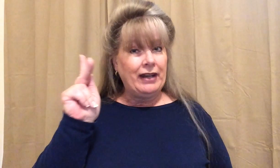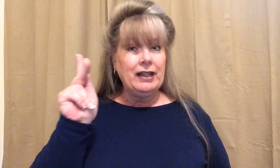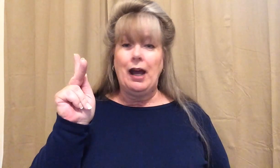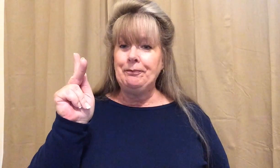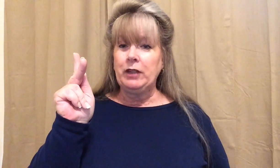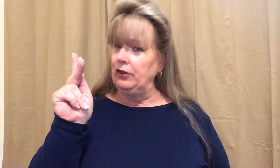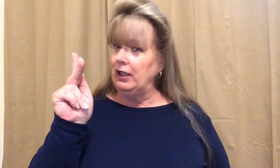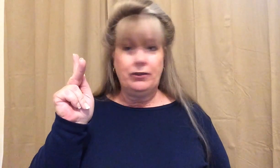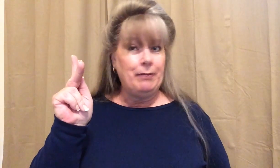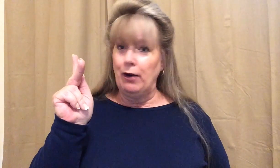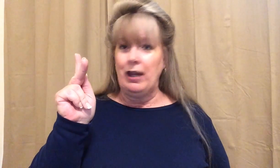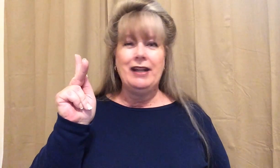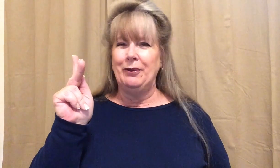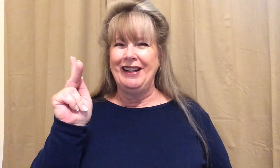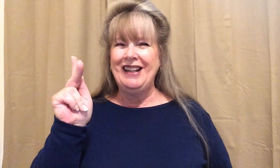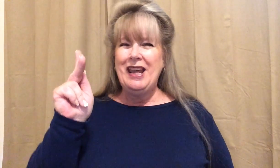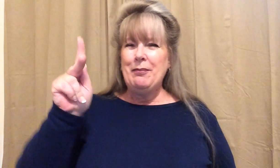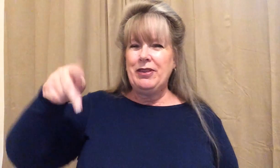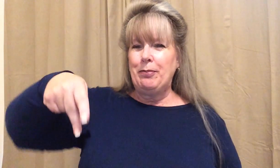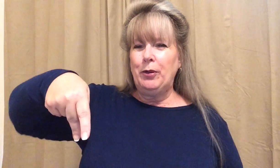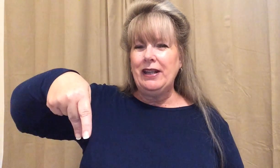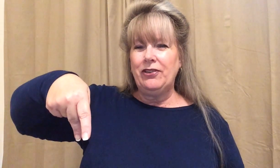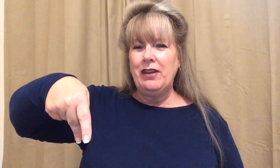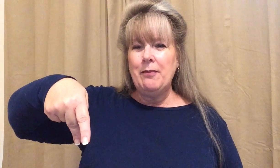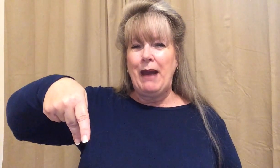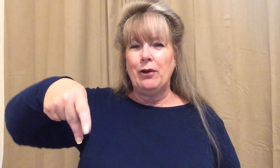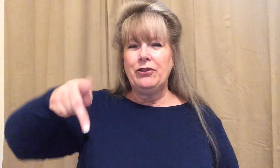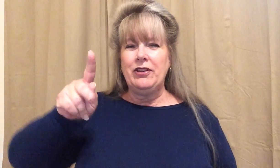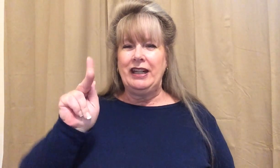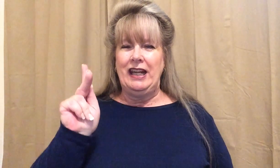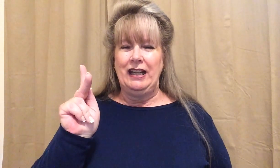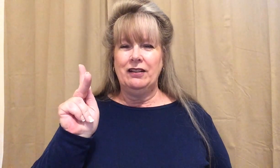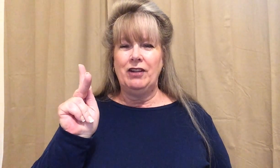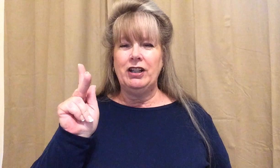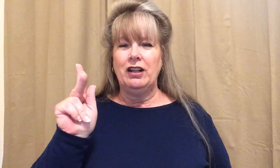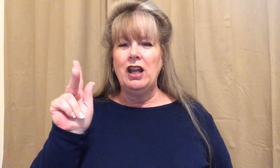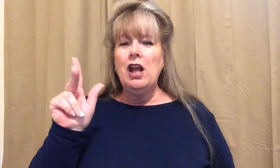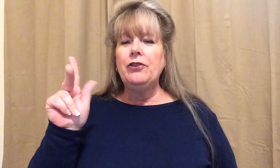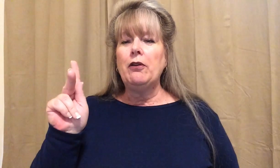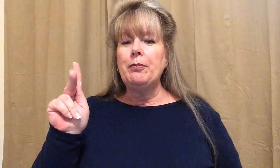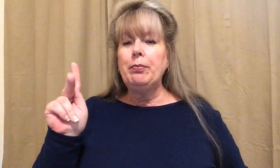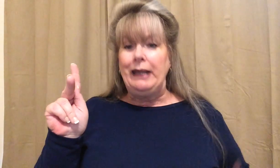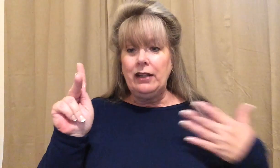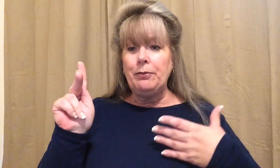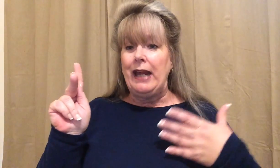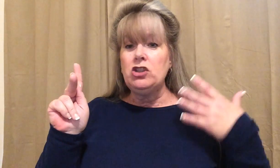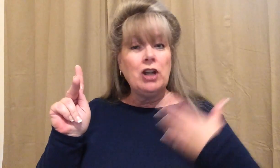standing up because he doesn't bow to anyone, but the prince bows to the king. Very good. So the P is made just